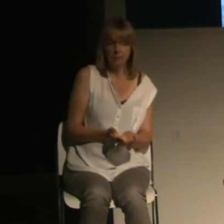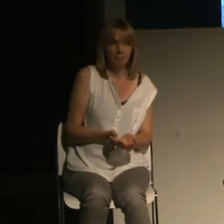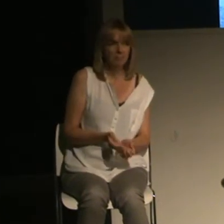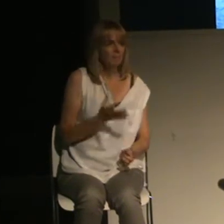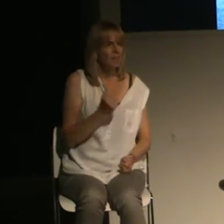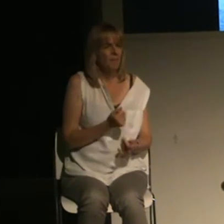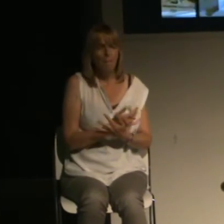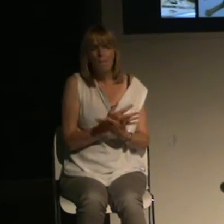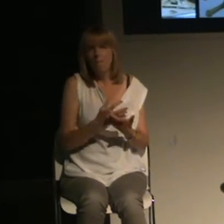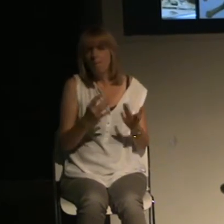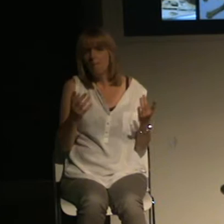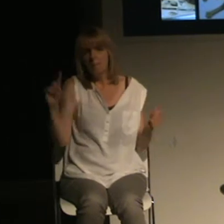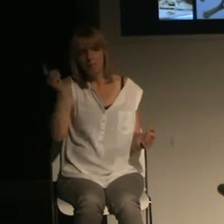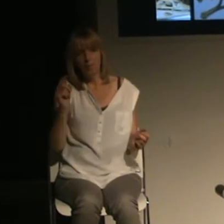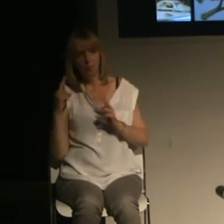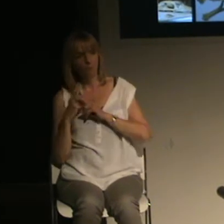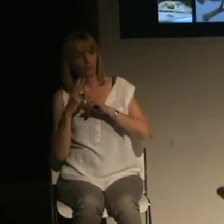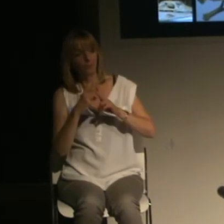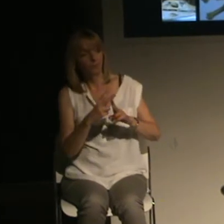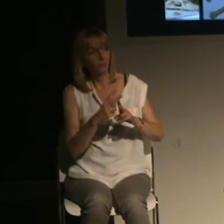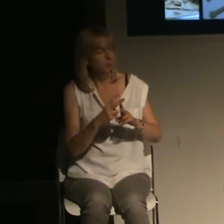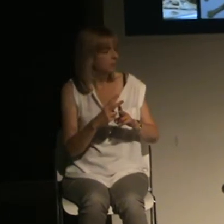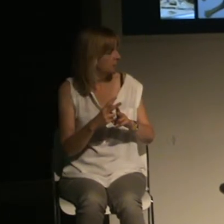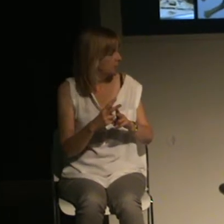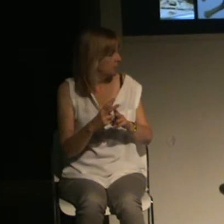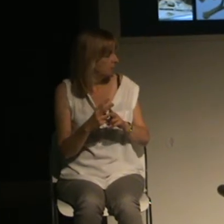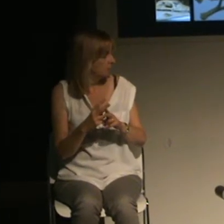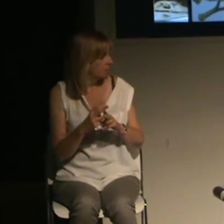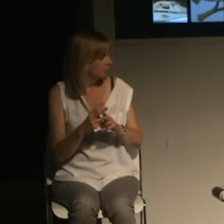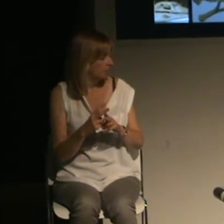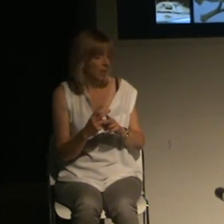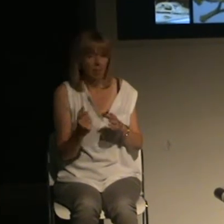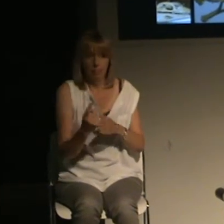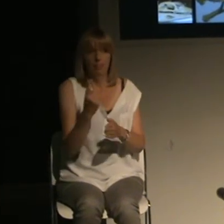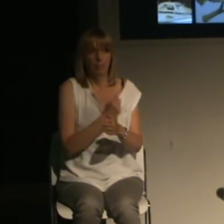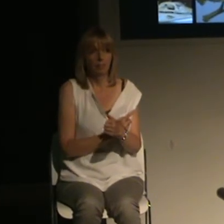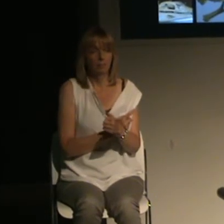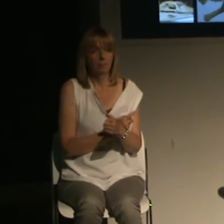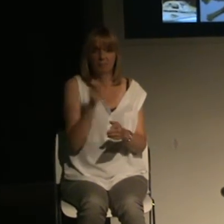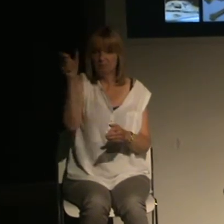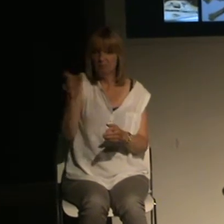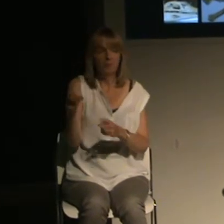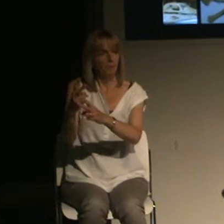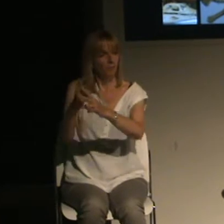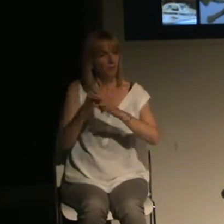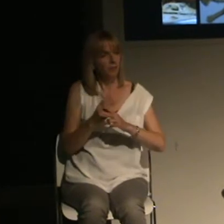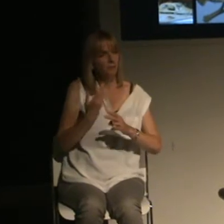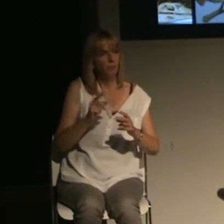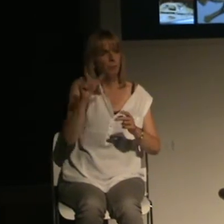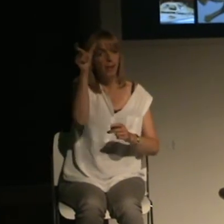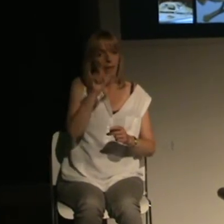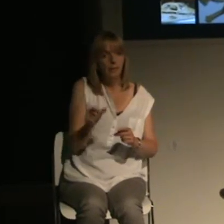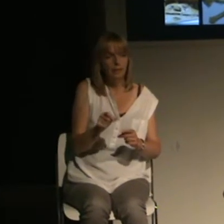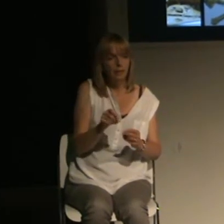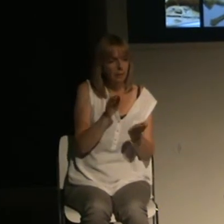fact, only this week and last week I had a visitor from Italy who was studying